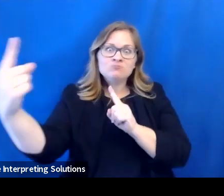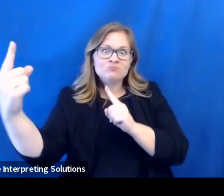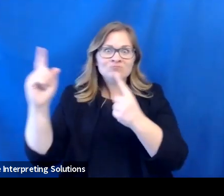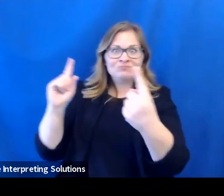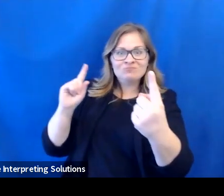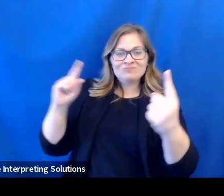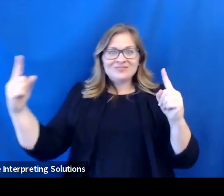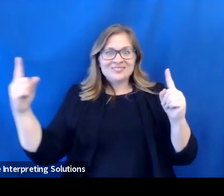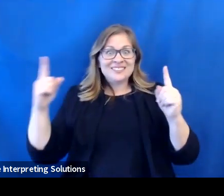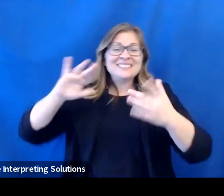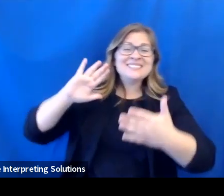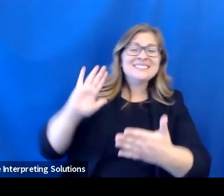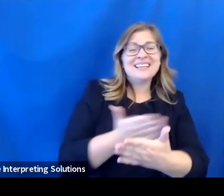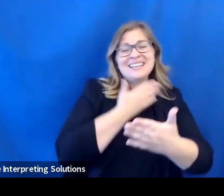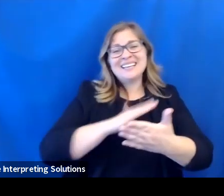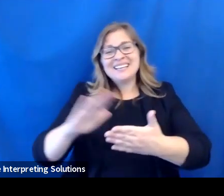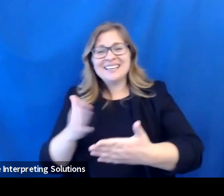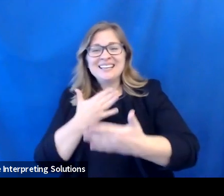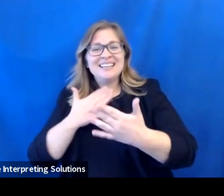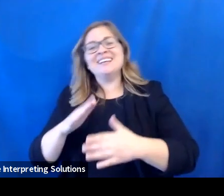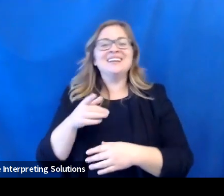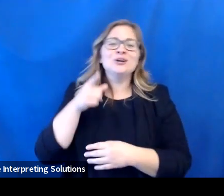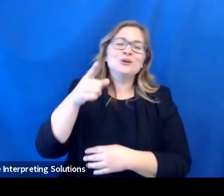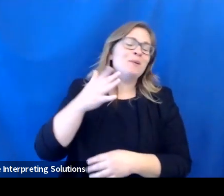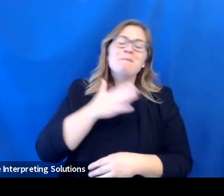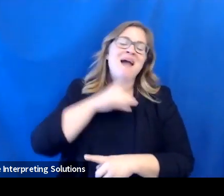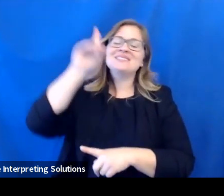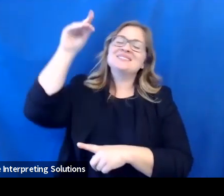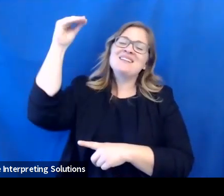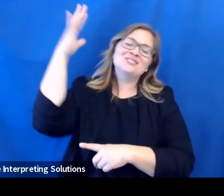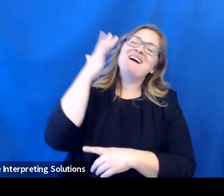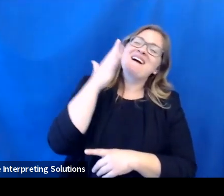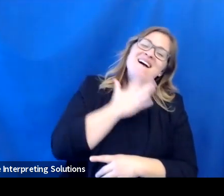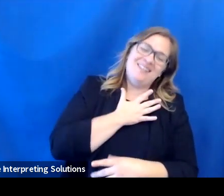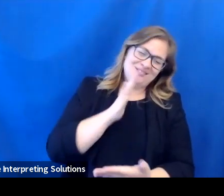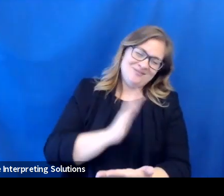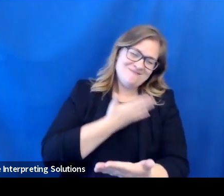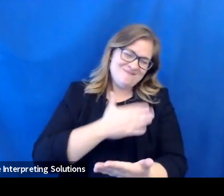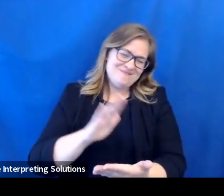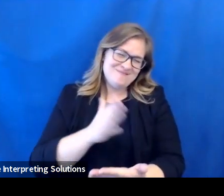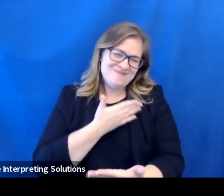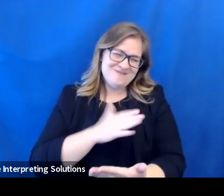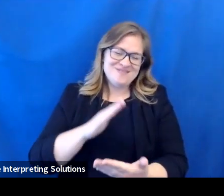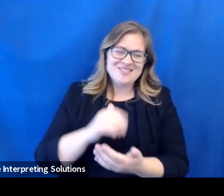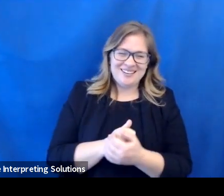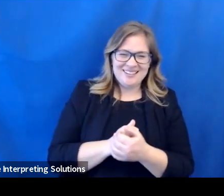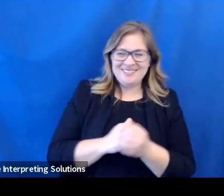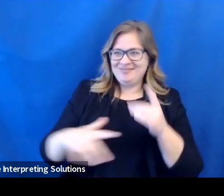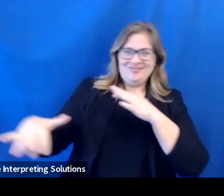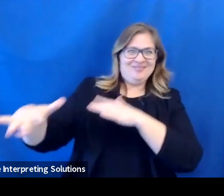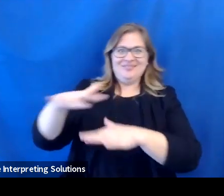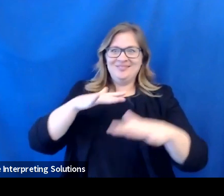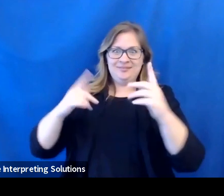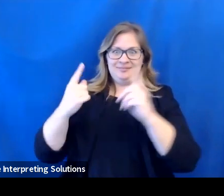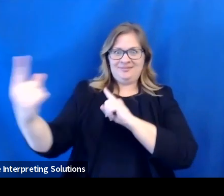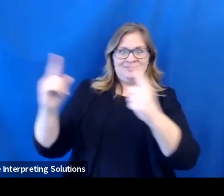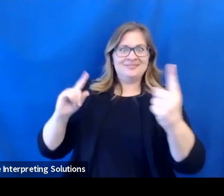You Are My Sunshine and Let It Be. They share song selections, and I saw on here that potentially they're